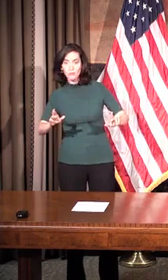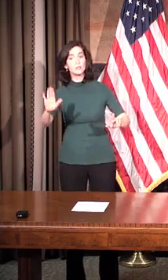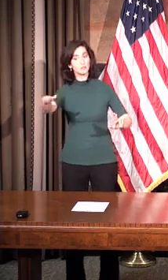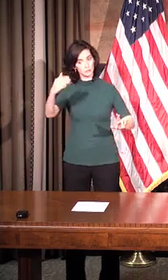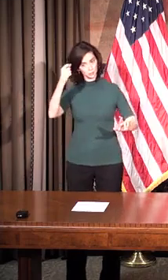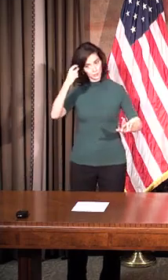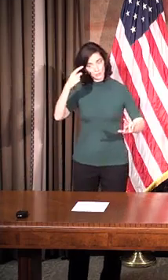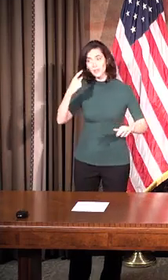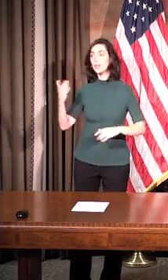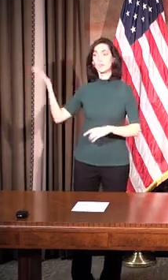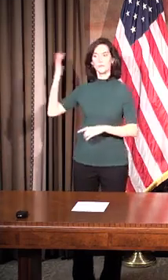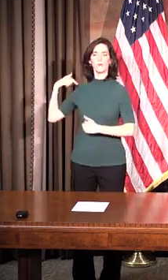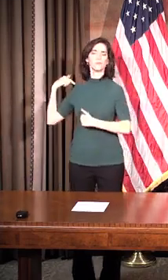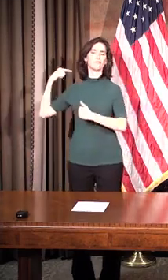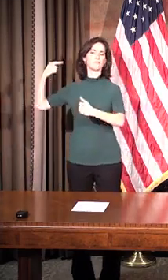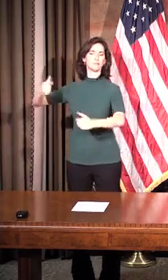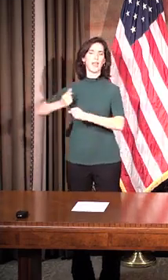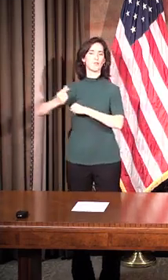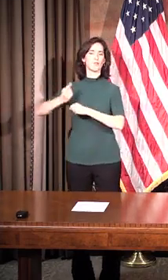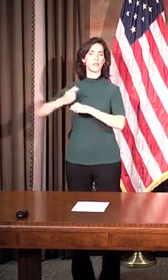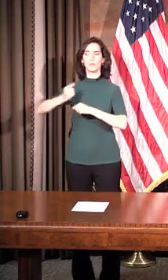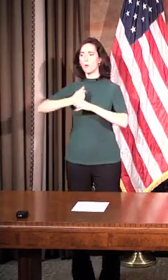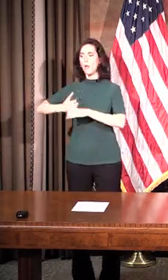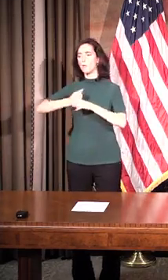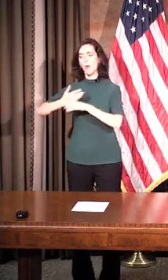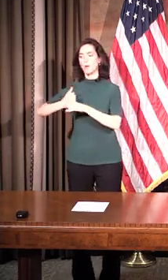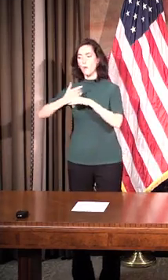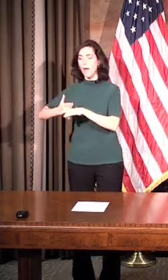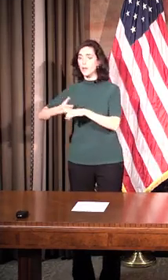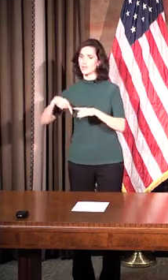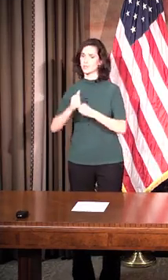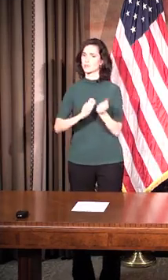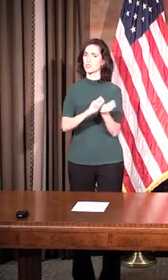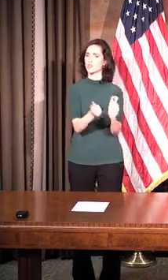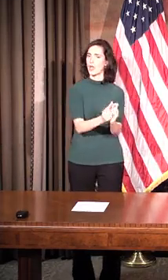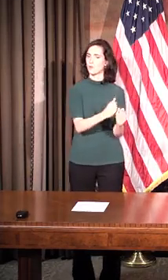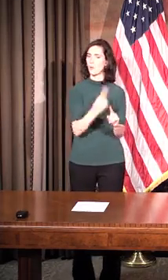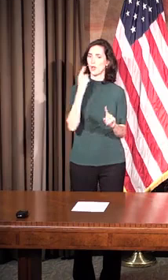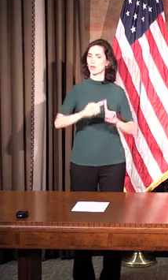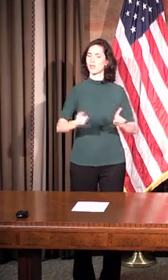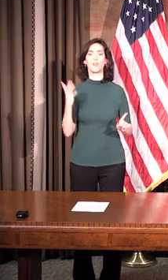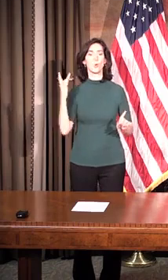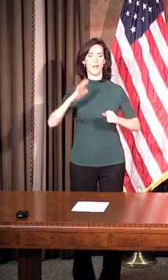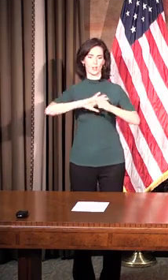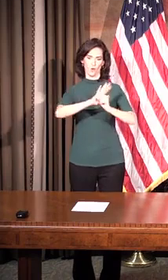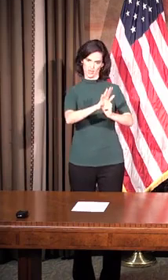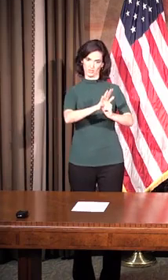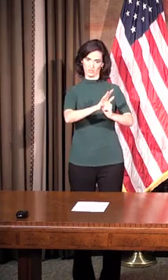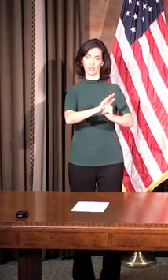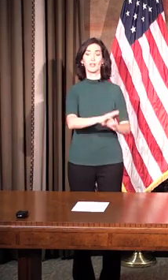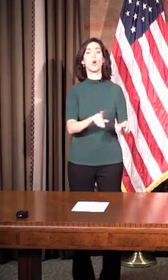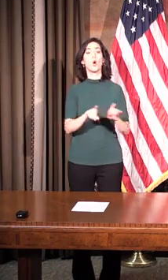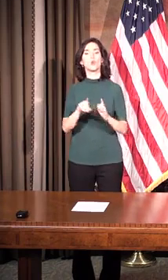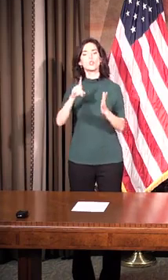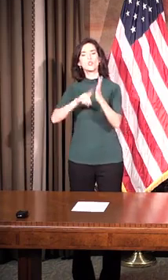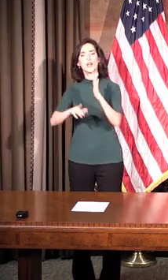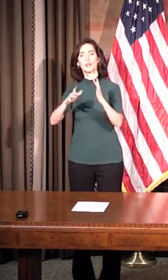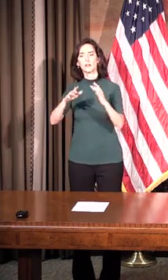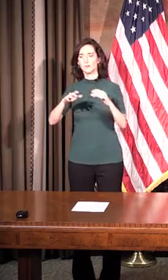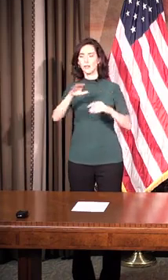years because of the COVID-19 public health emergency. Please monitor 511la.org for